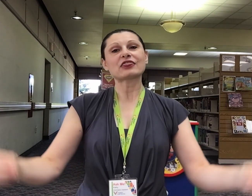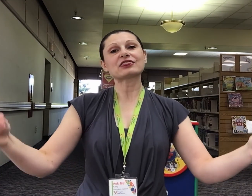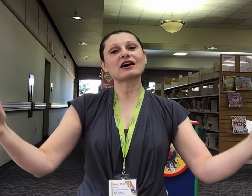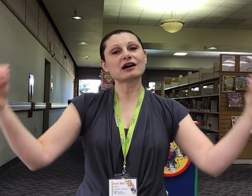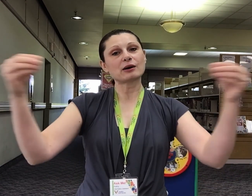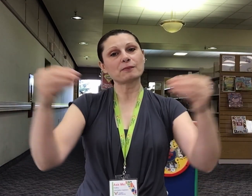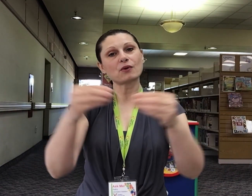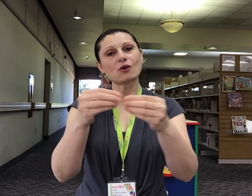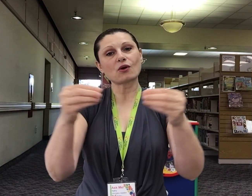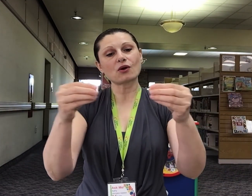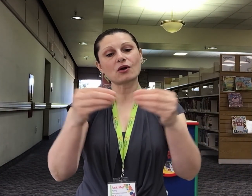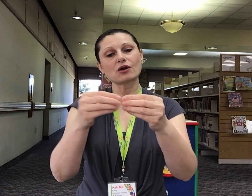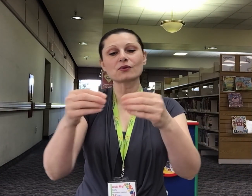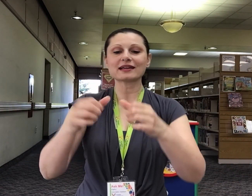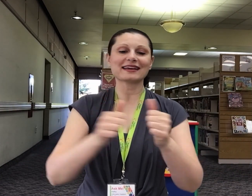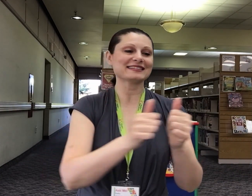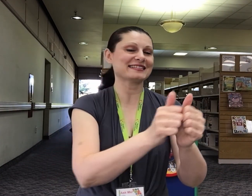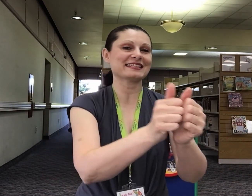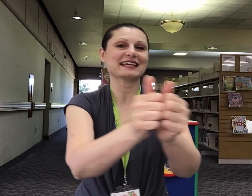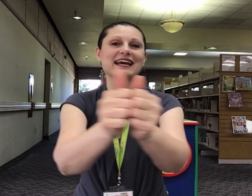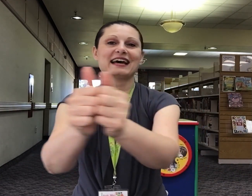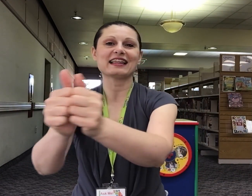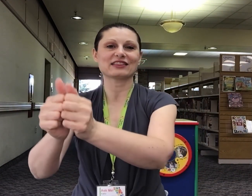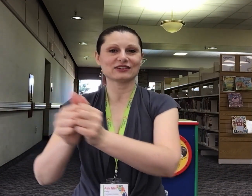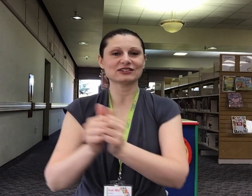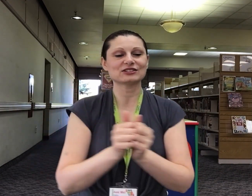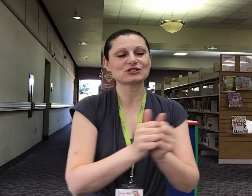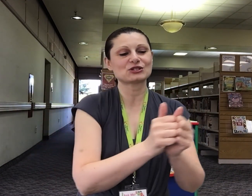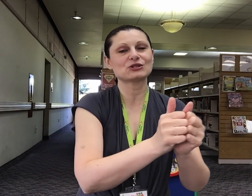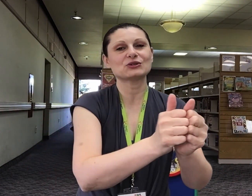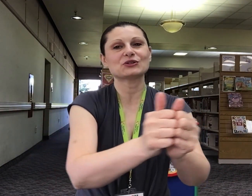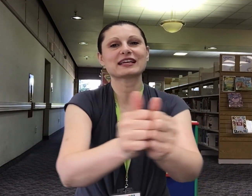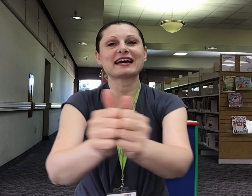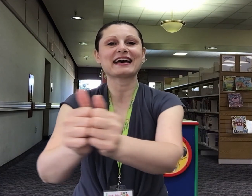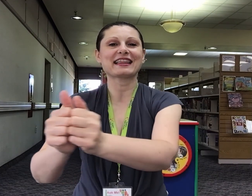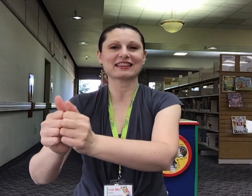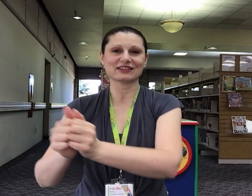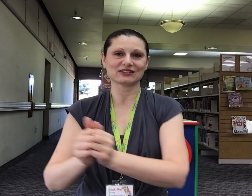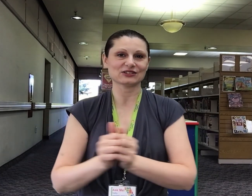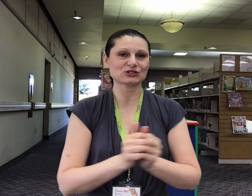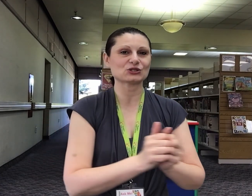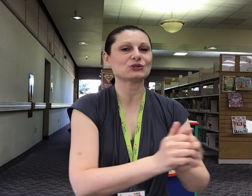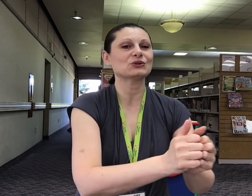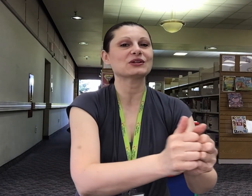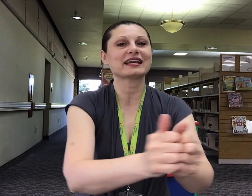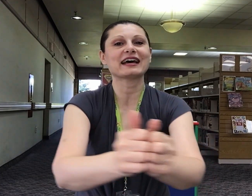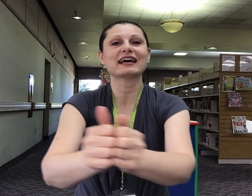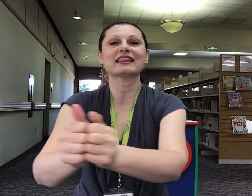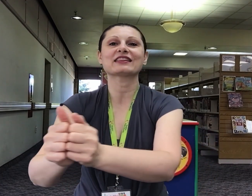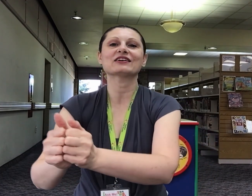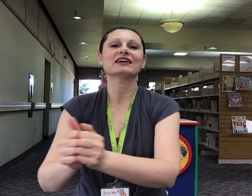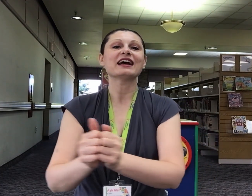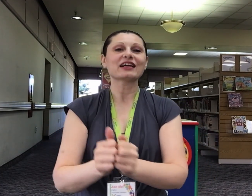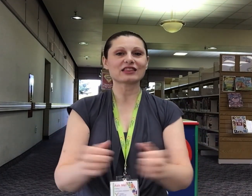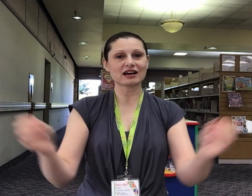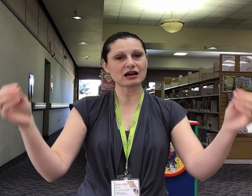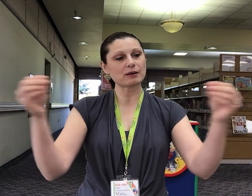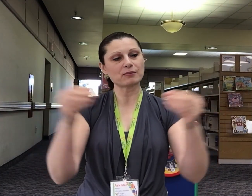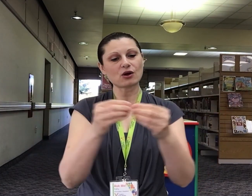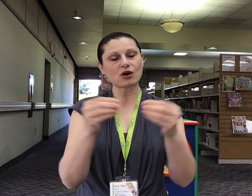The more we get together, together, together, the